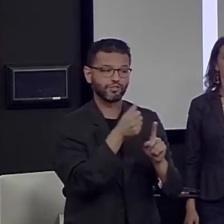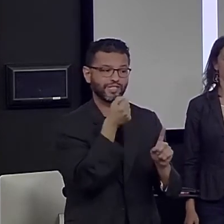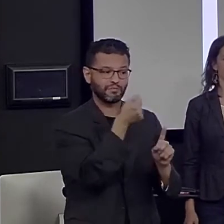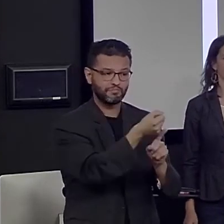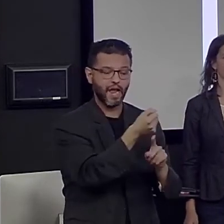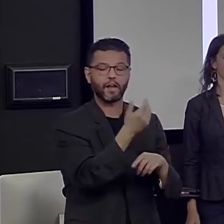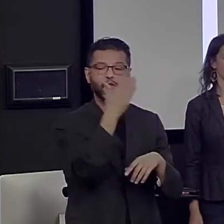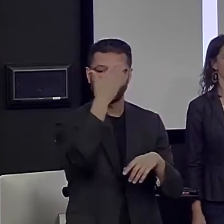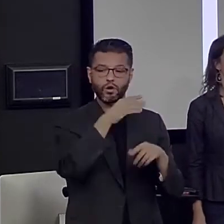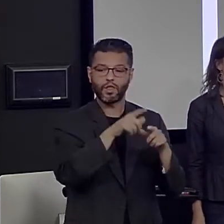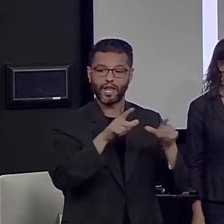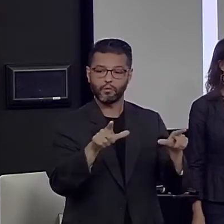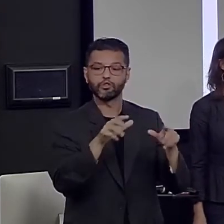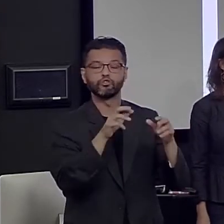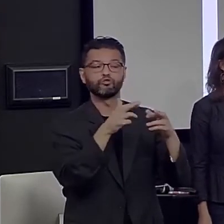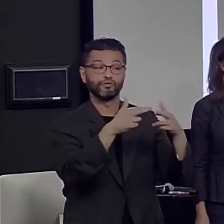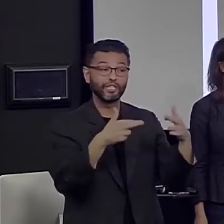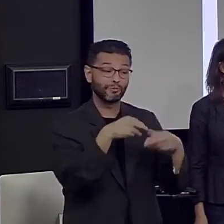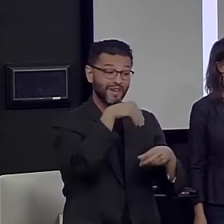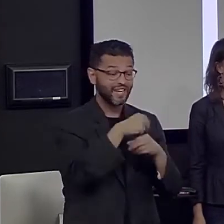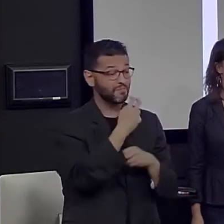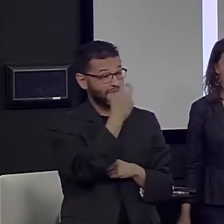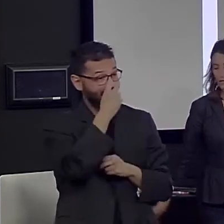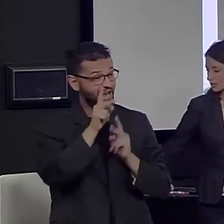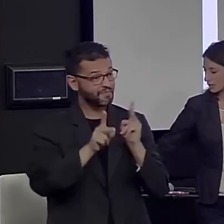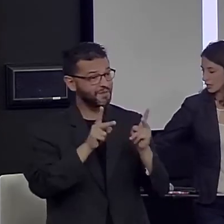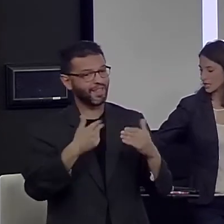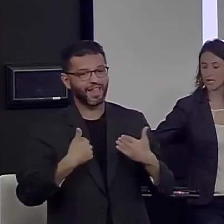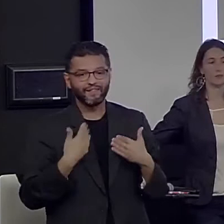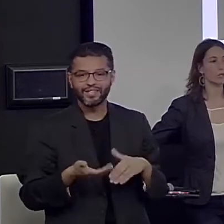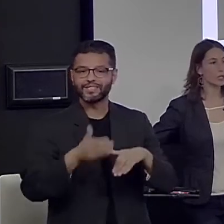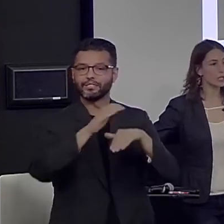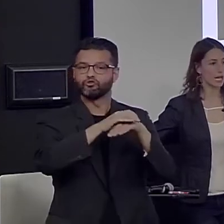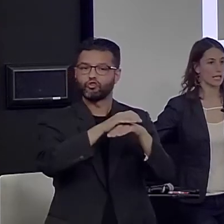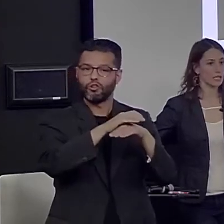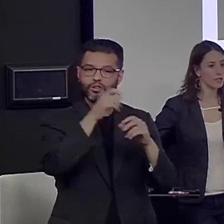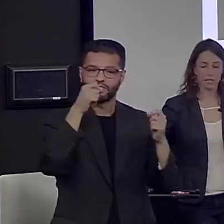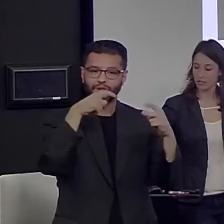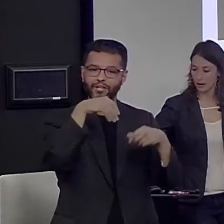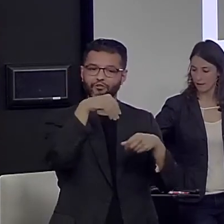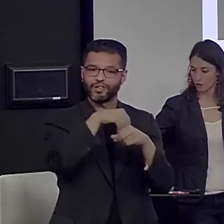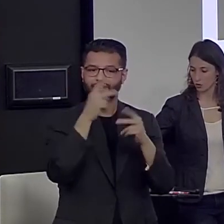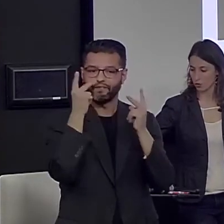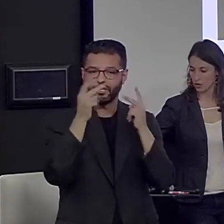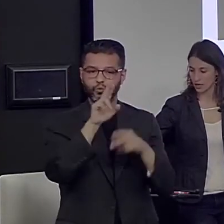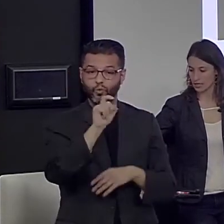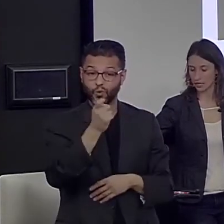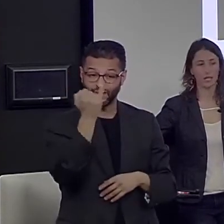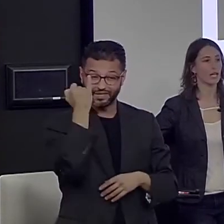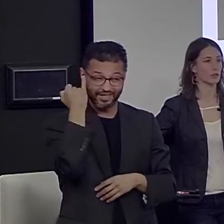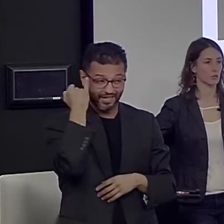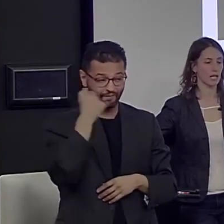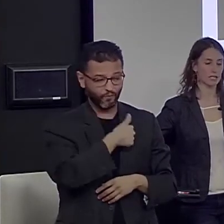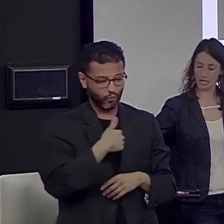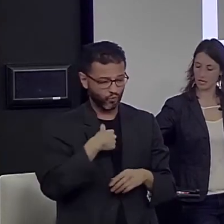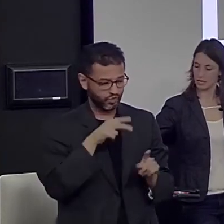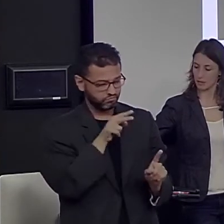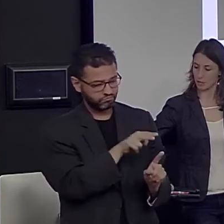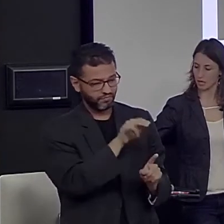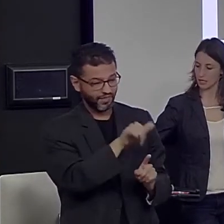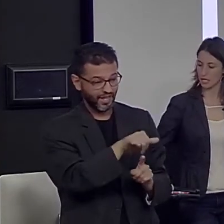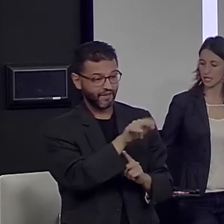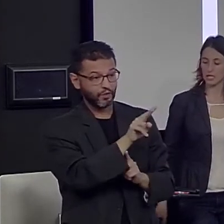and in blind people, it gets you, additionally, visual cortex. And if we look at activity in that visual cortex area in blind and